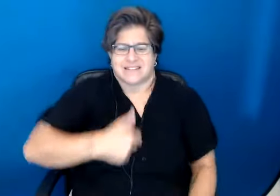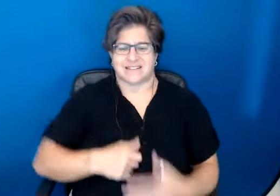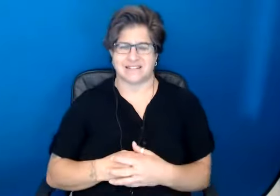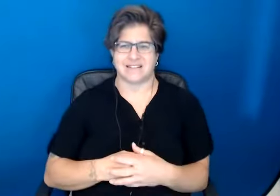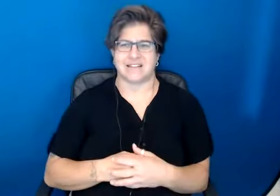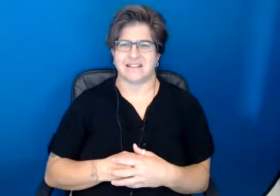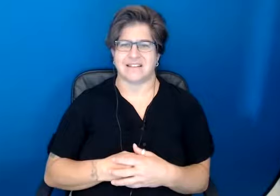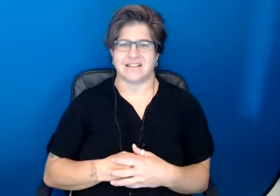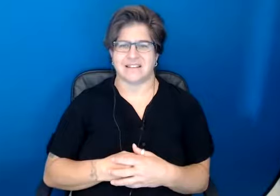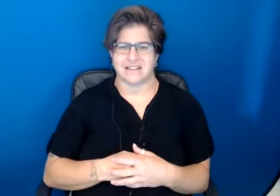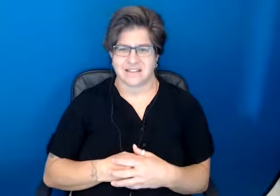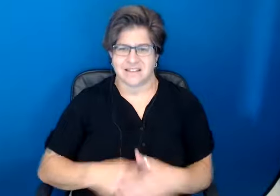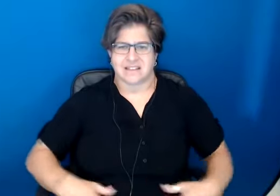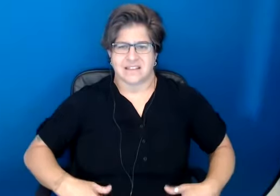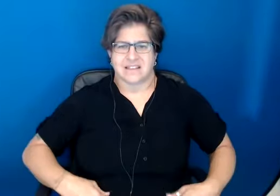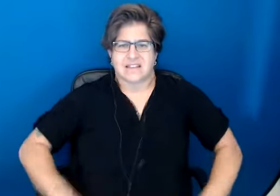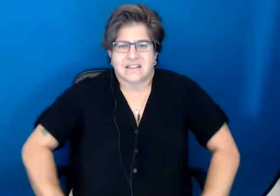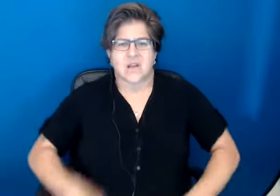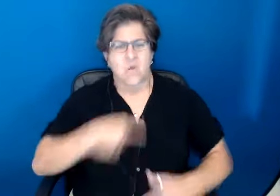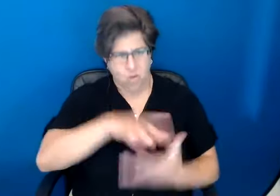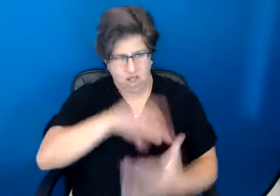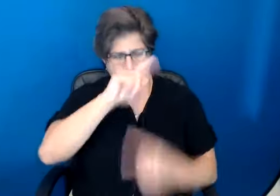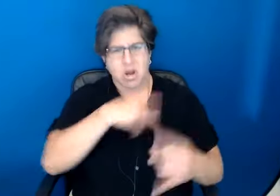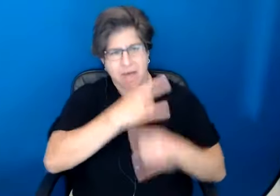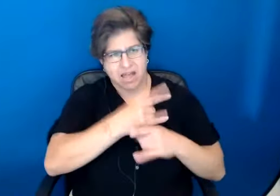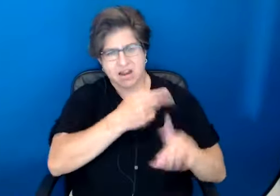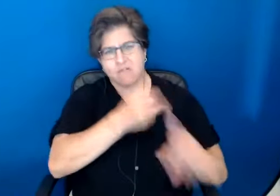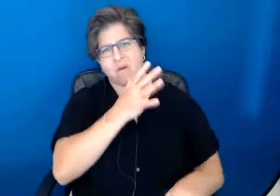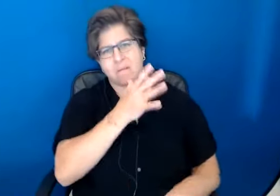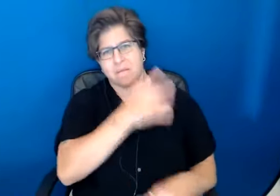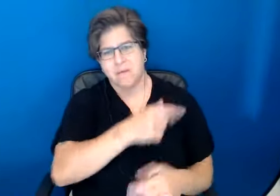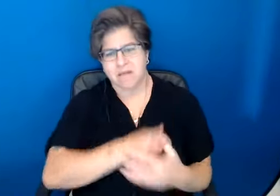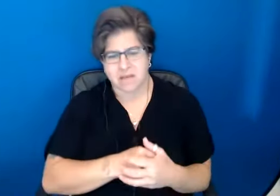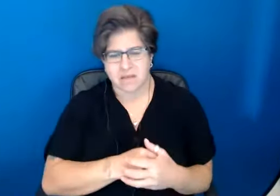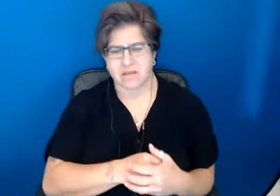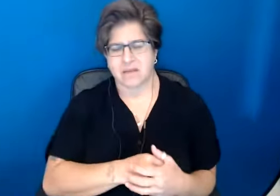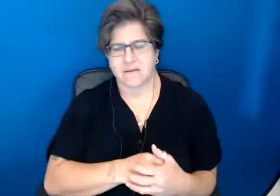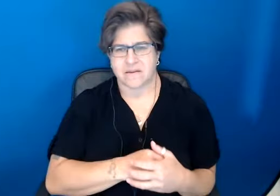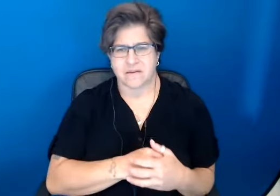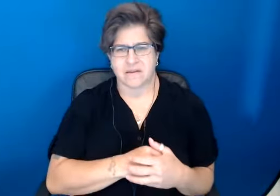trouble. So I learned about anger, I learned about aggression, I learned about